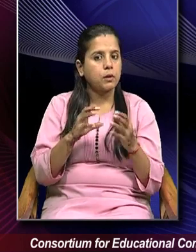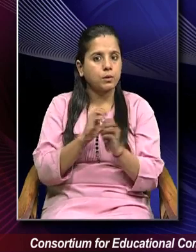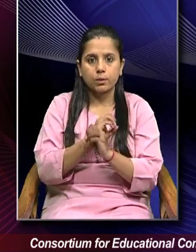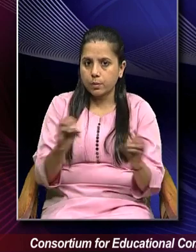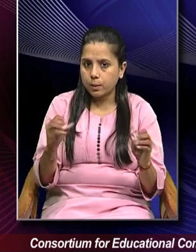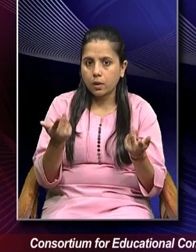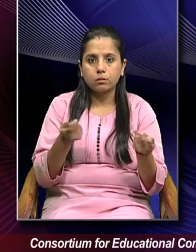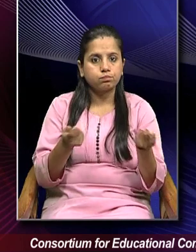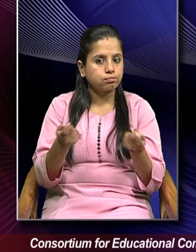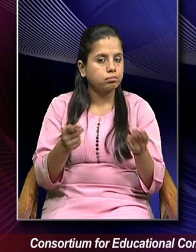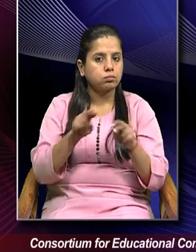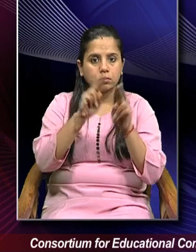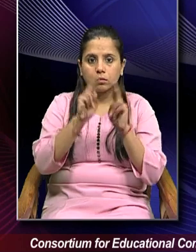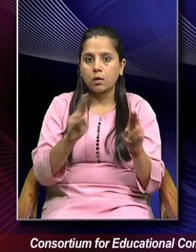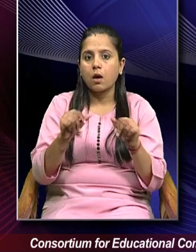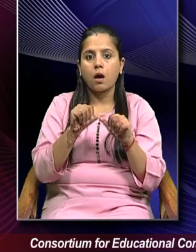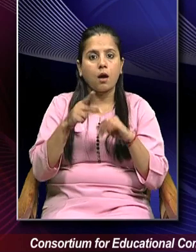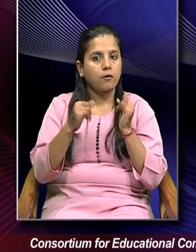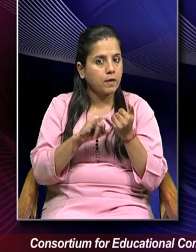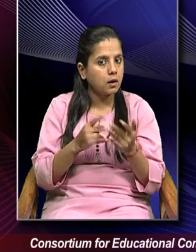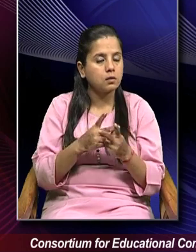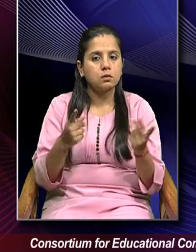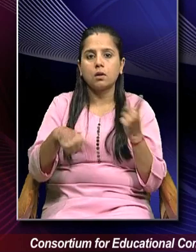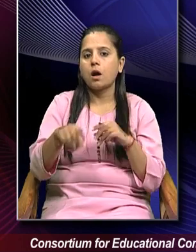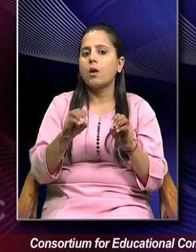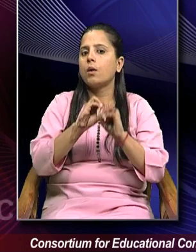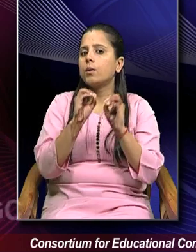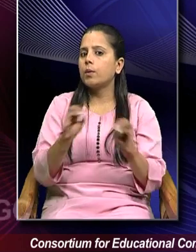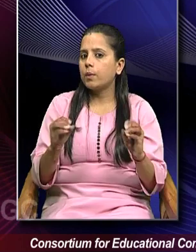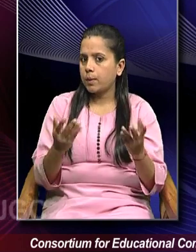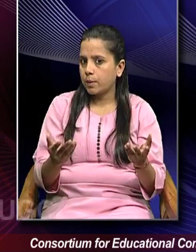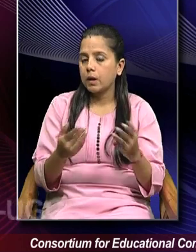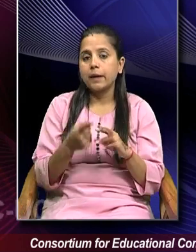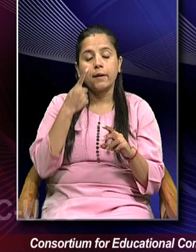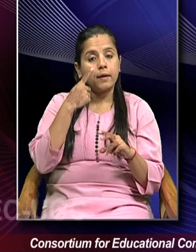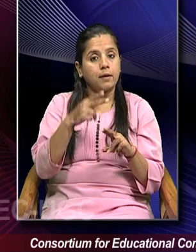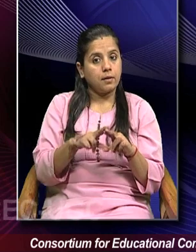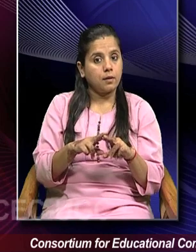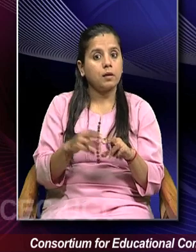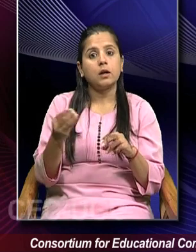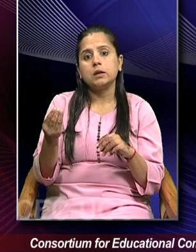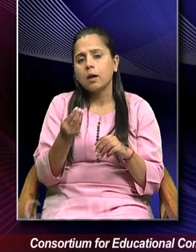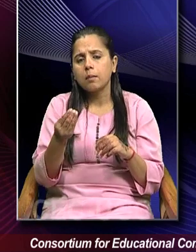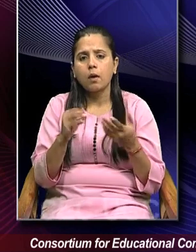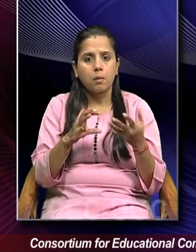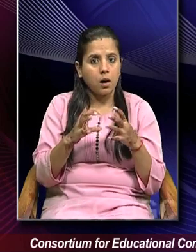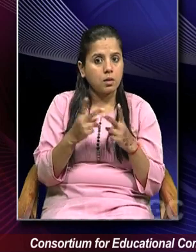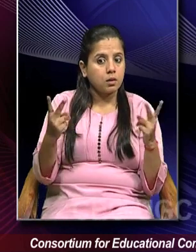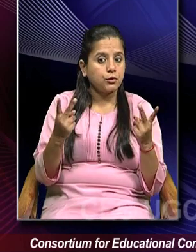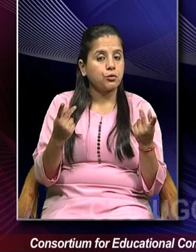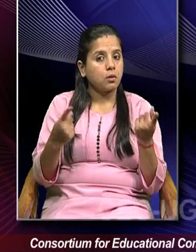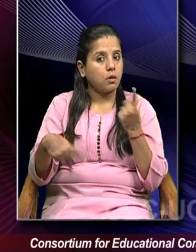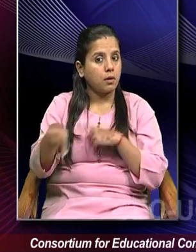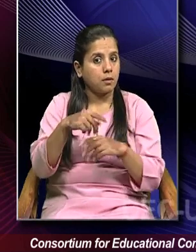to regulate the international affairs at that time. And if some kind of a machinery could have been